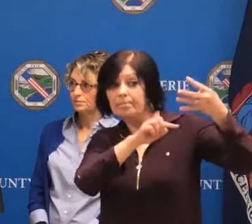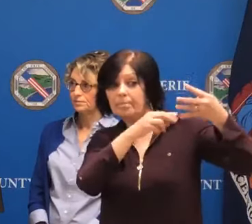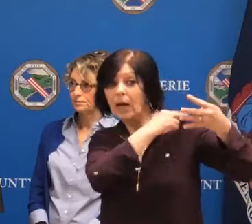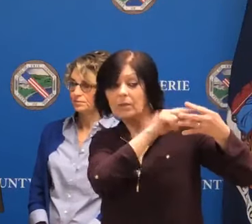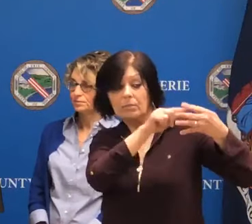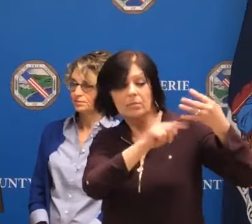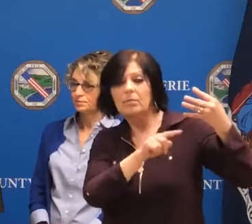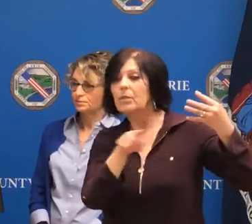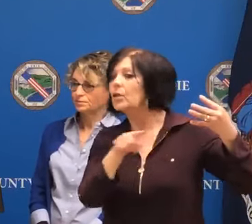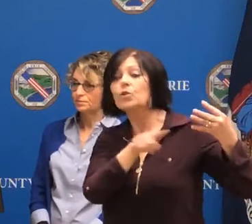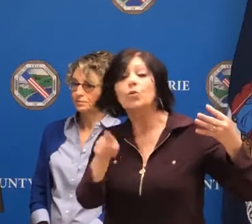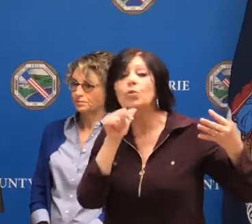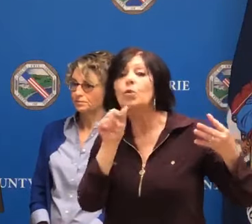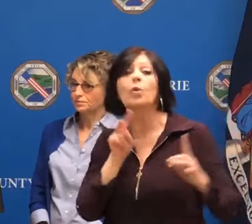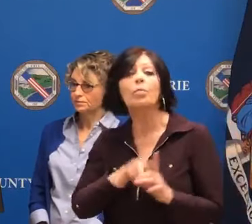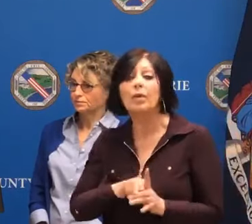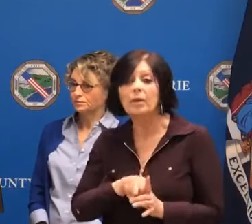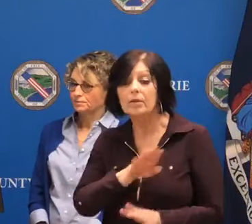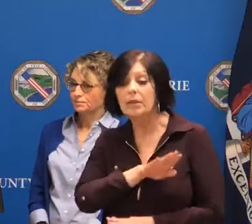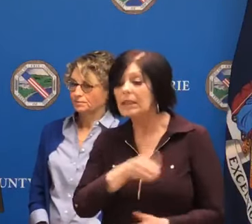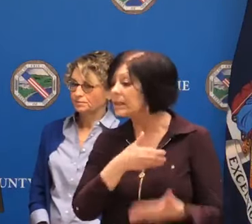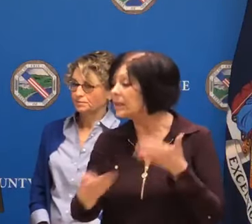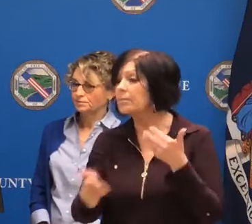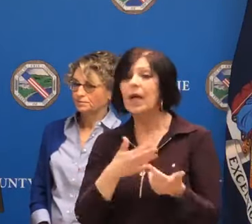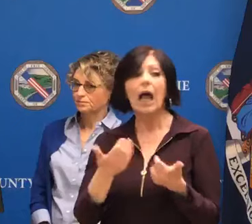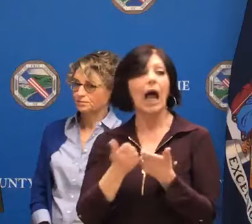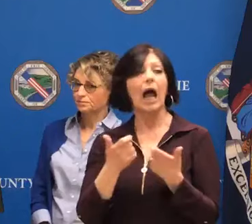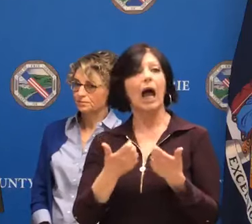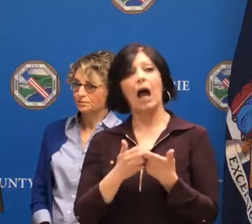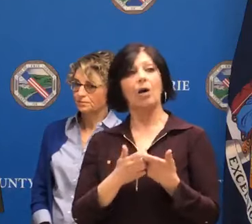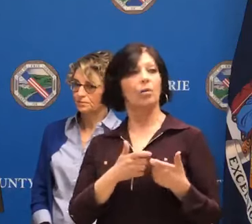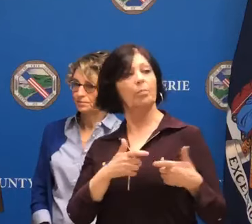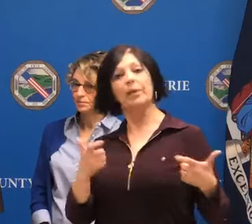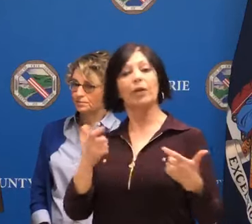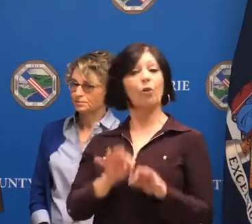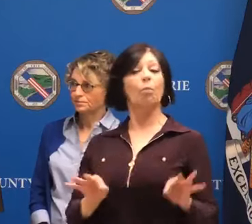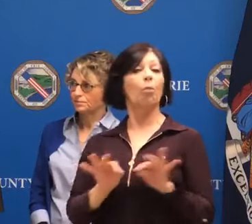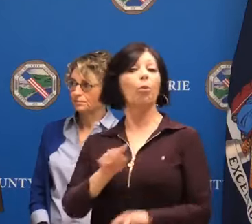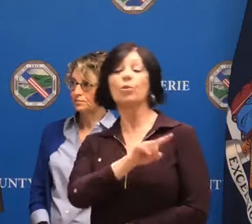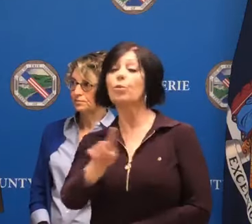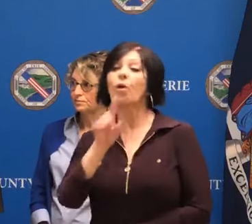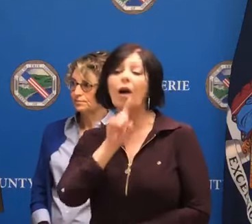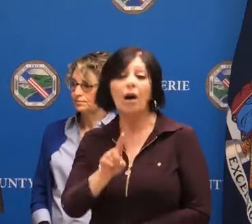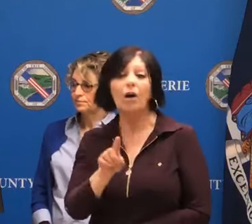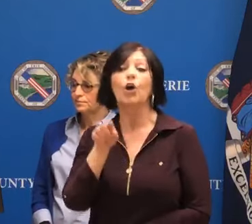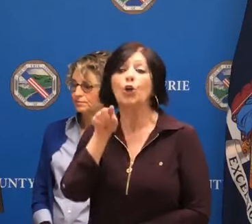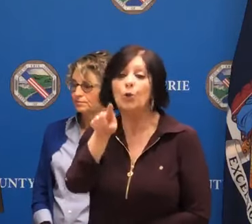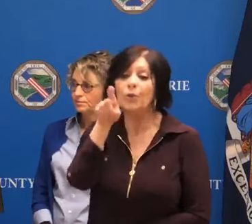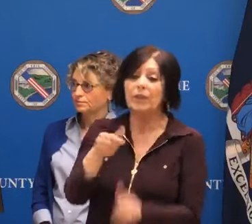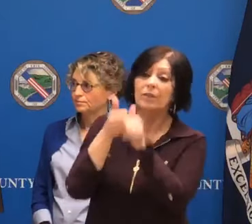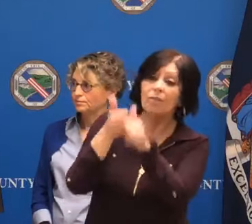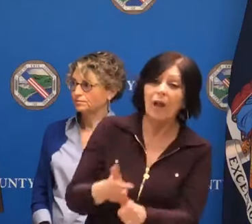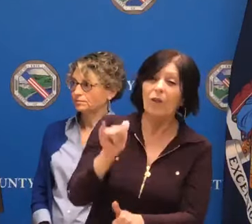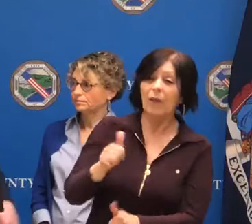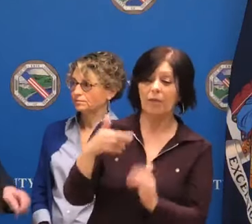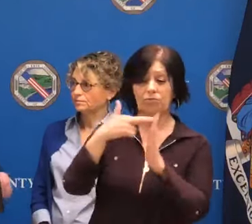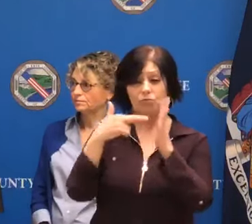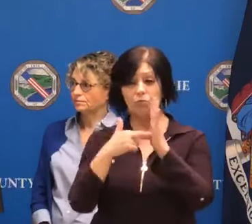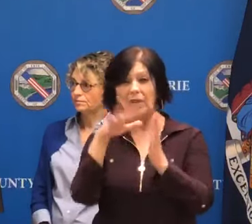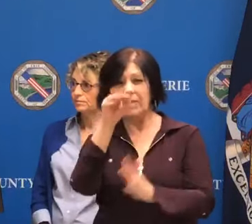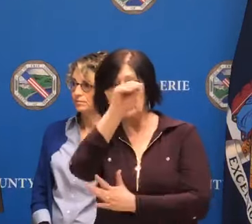you don't apply. So it doesn't matter how big you think you are or how important you are. You do need to follow the 50%